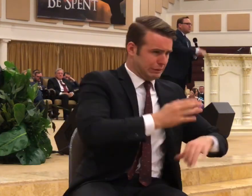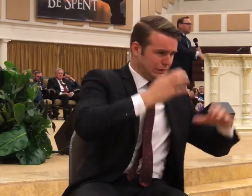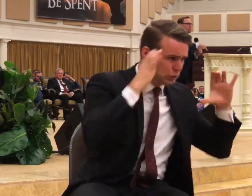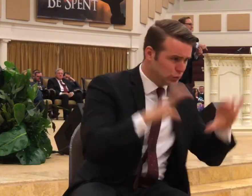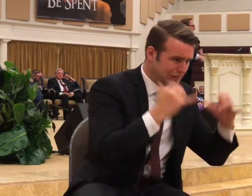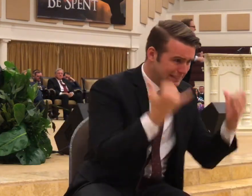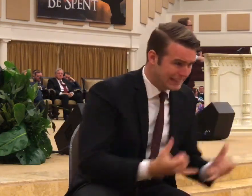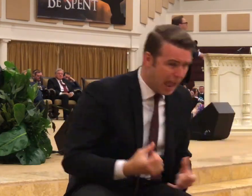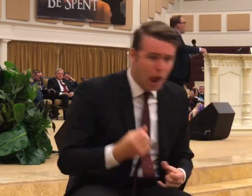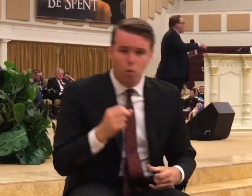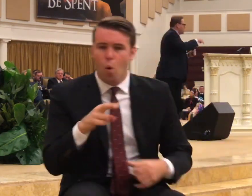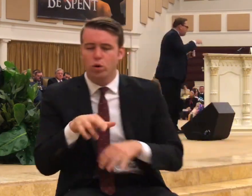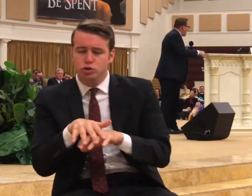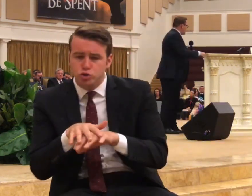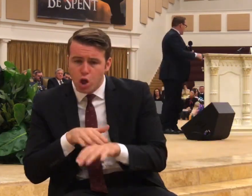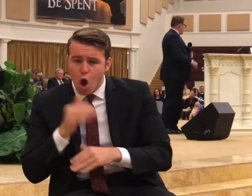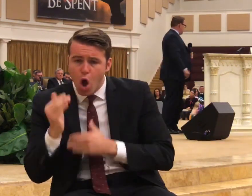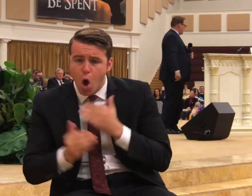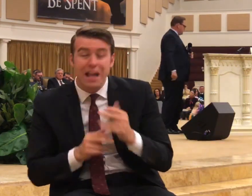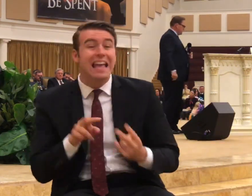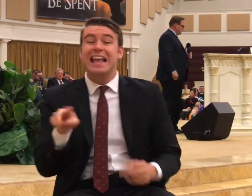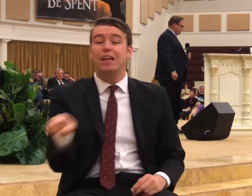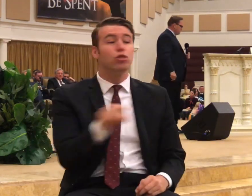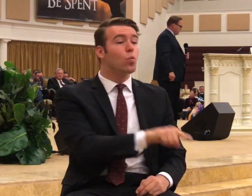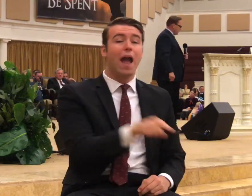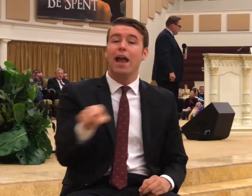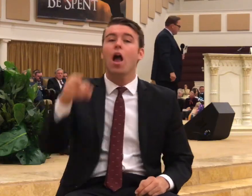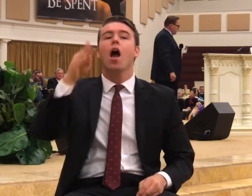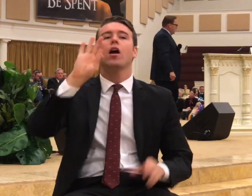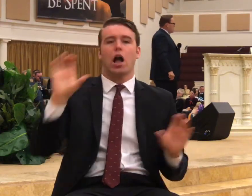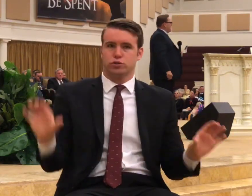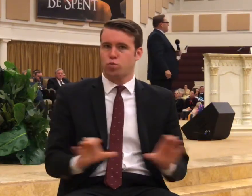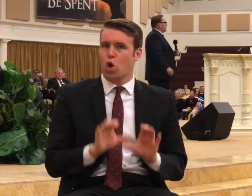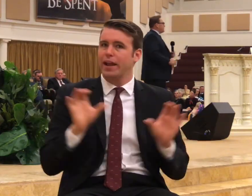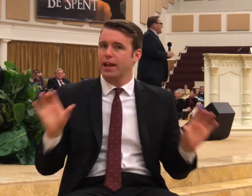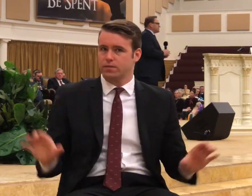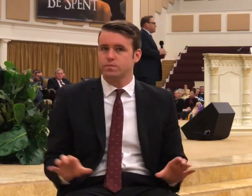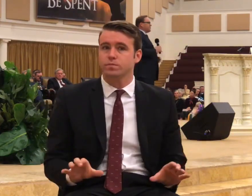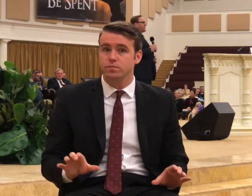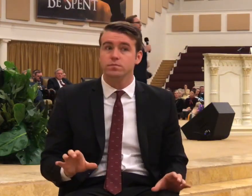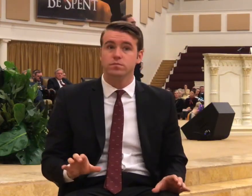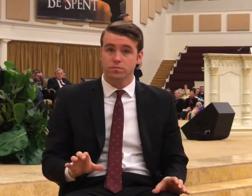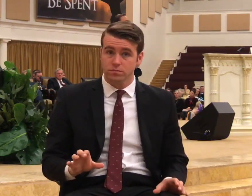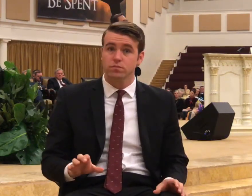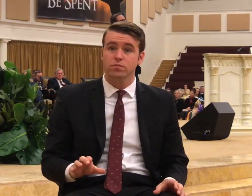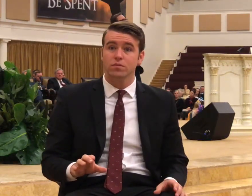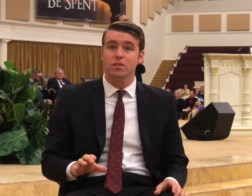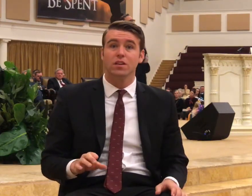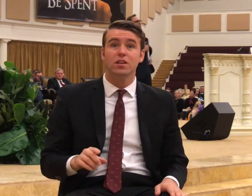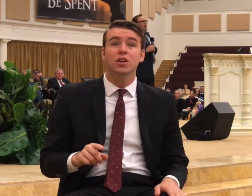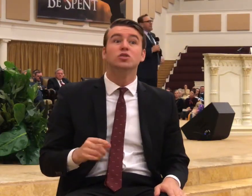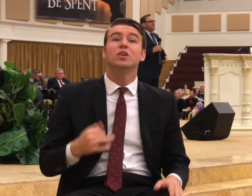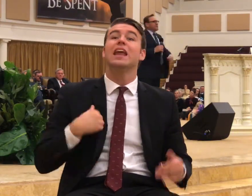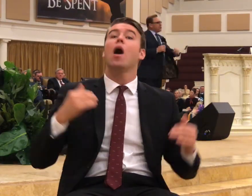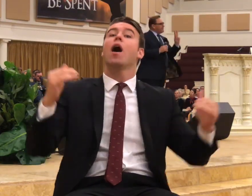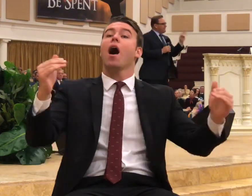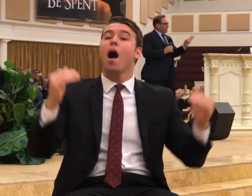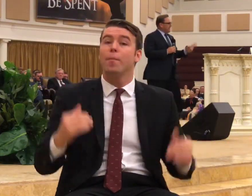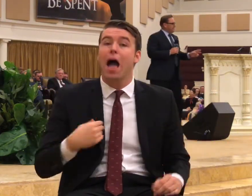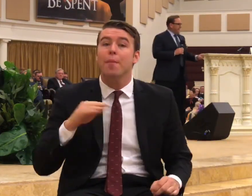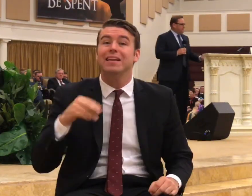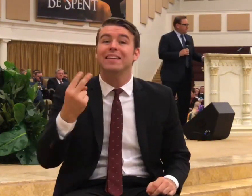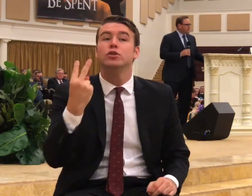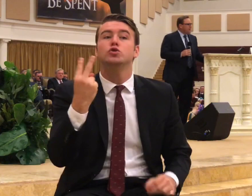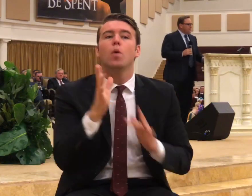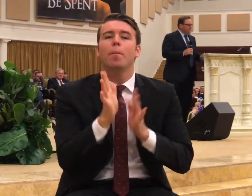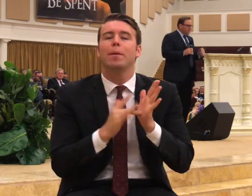us in this room tonight are in the process. I want to give you two now so you think I'm preaching and not teaching. I'm going to give you two